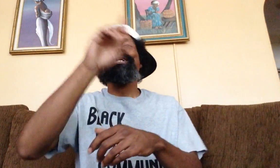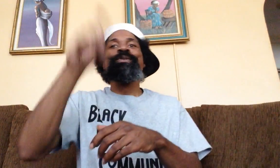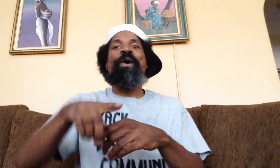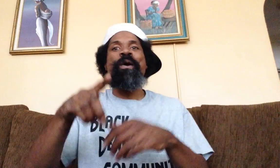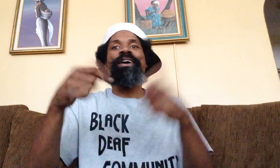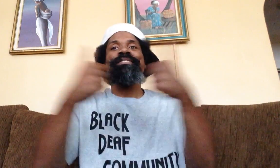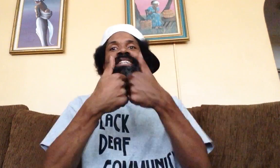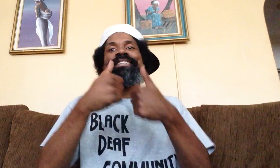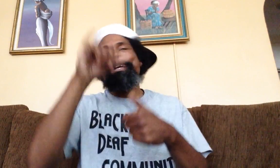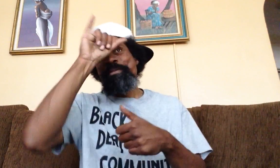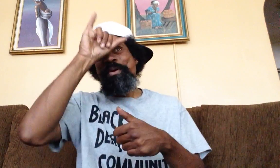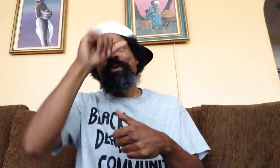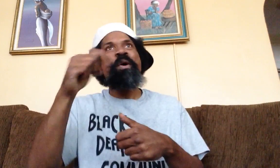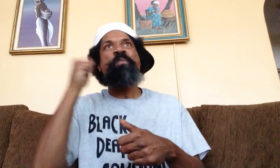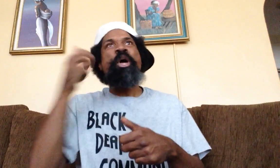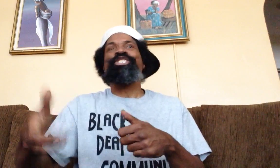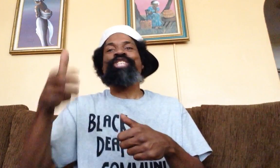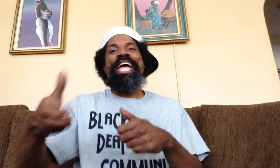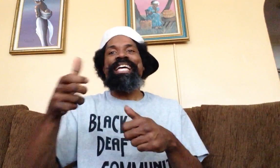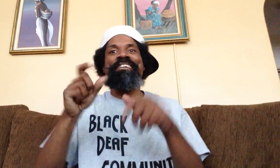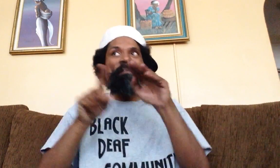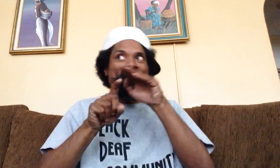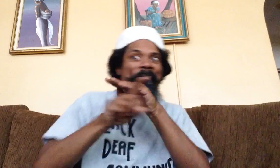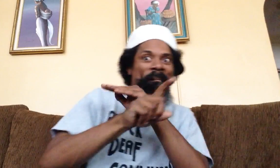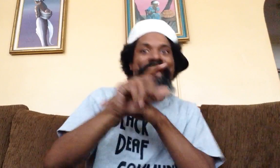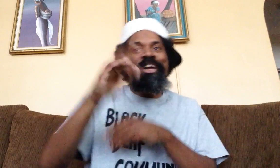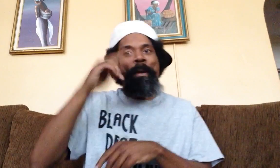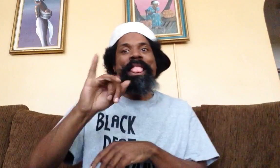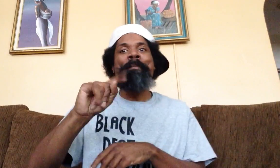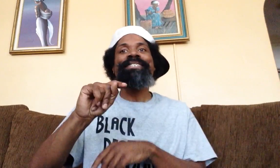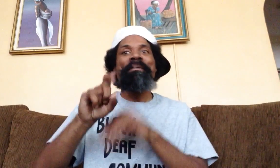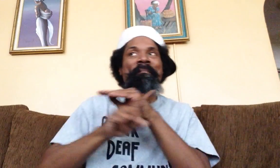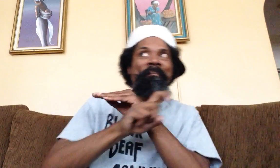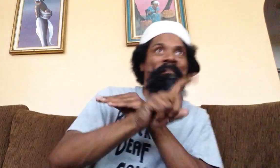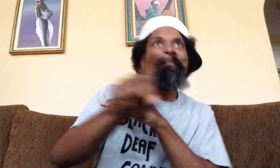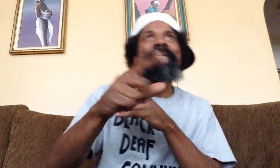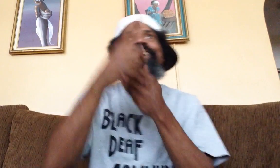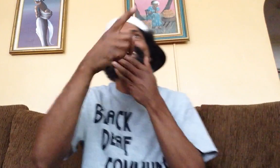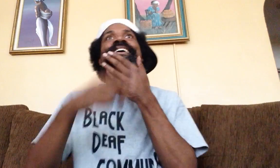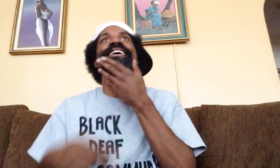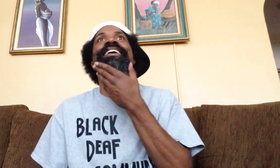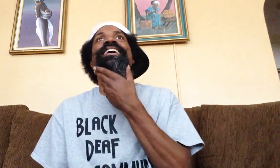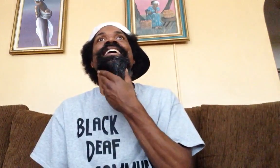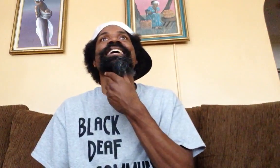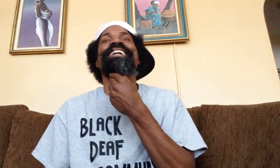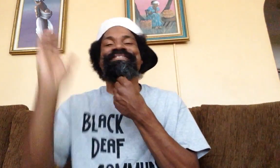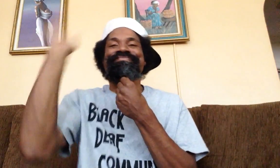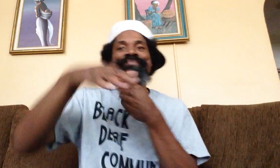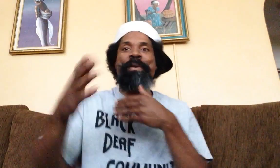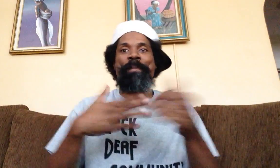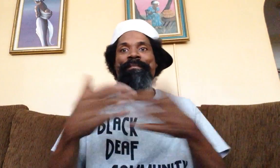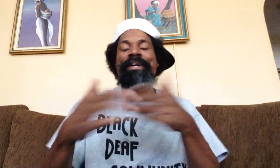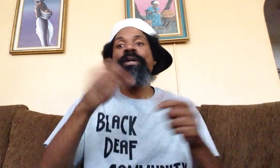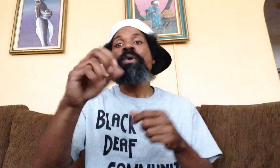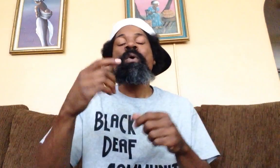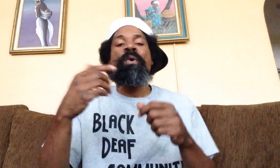Then Isaiah's walking all up like this. And Isaiah just dips around it. But the way it looked like